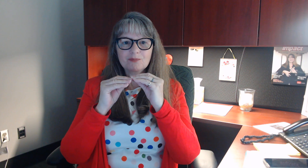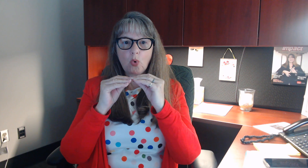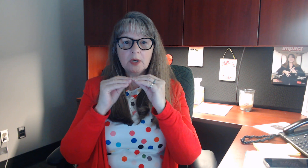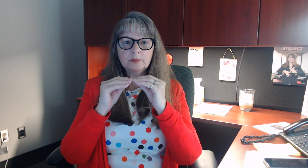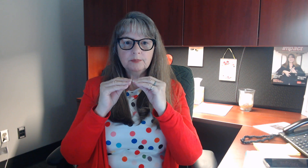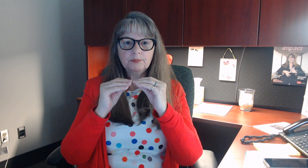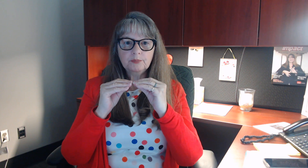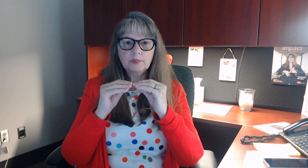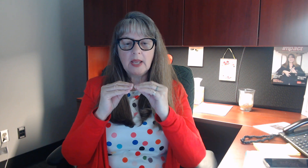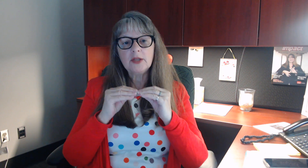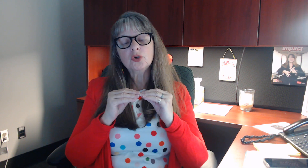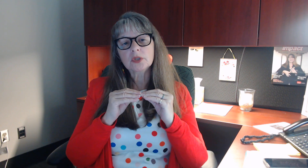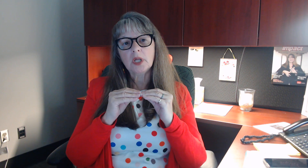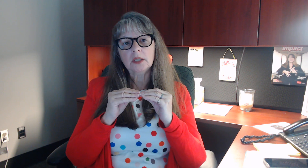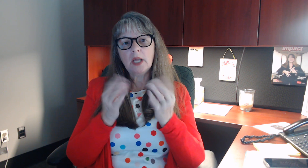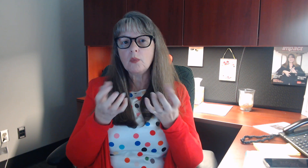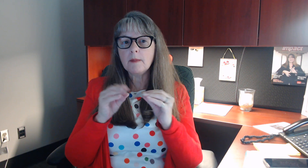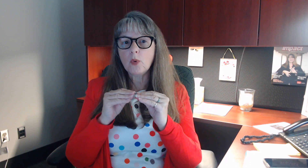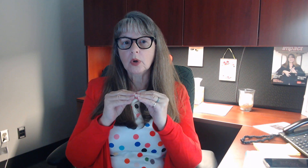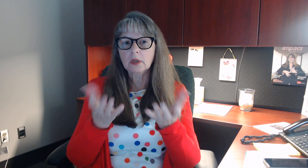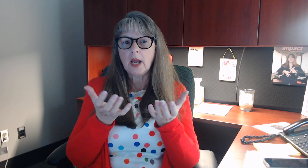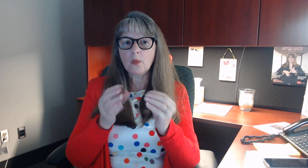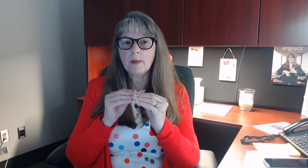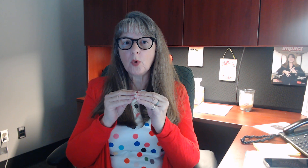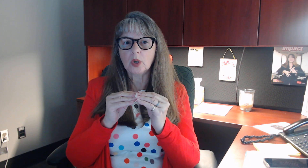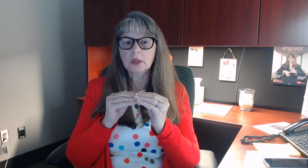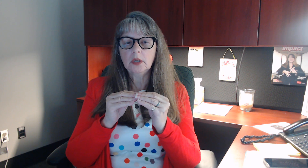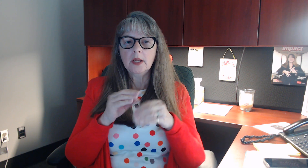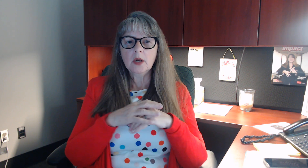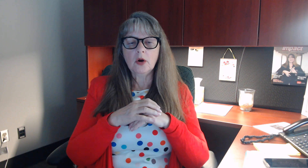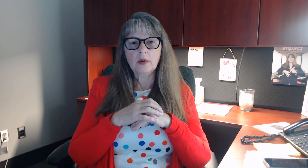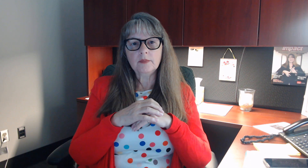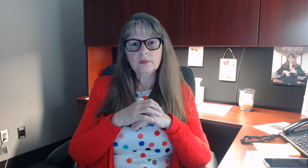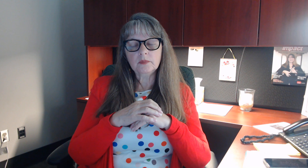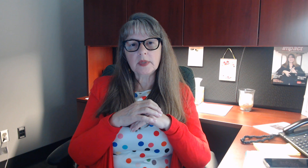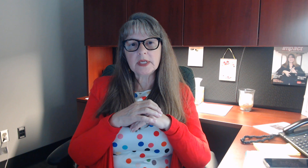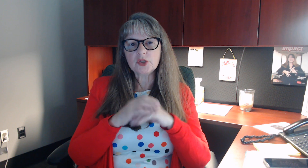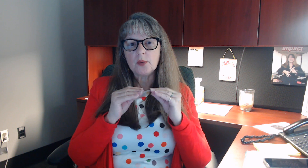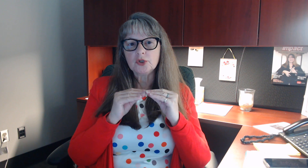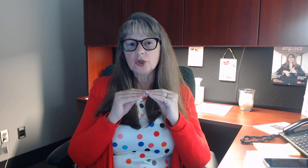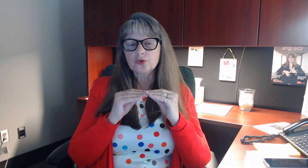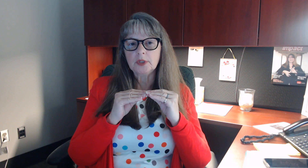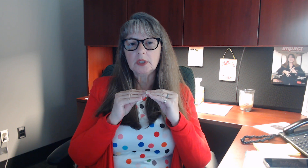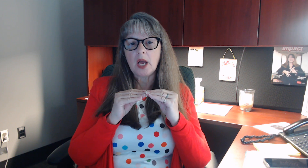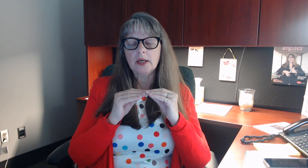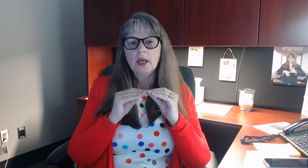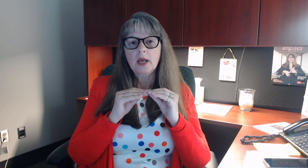More, and that's used a lot. I want more. I want more. They teach that one to children a lot when